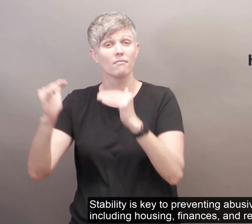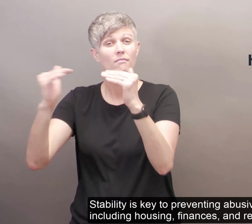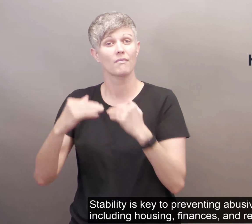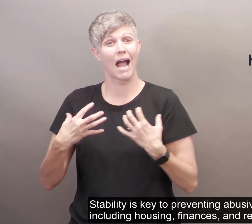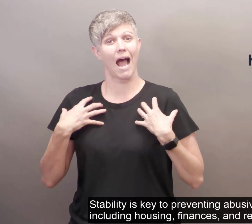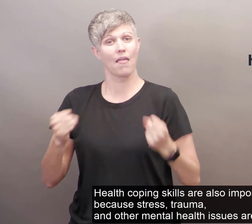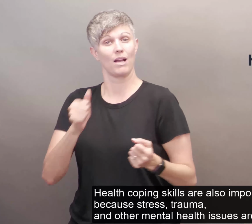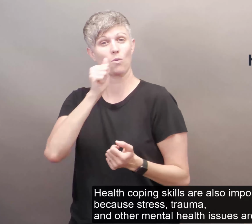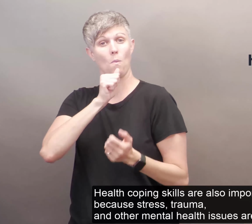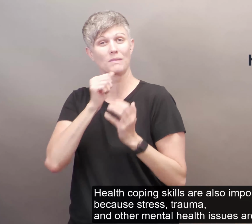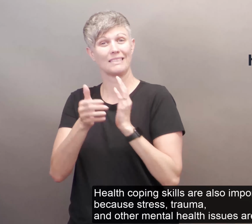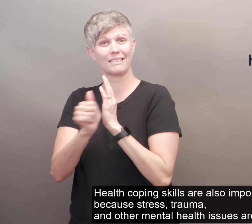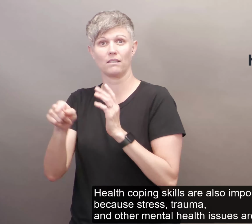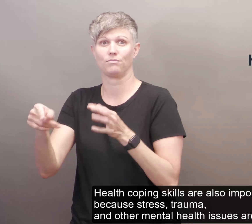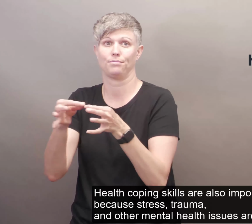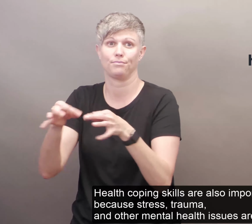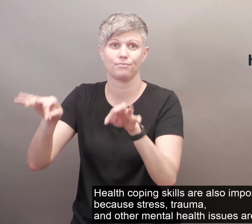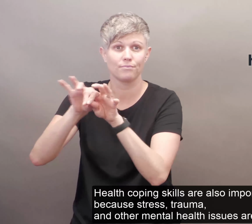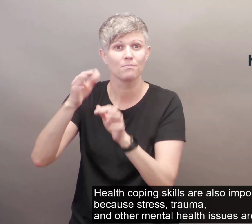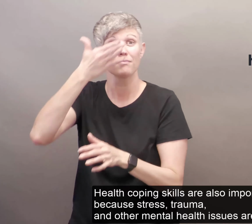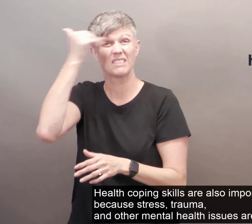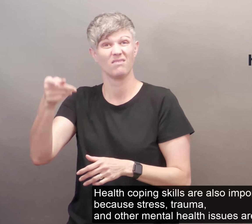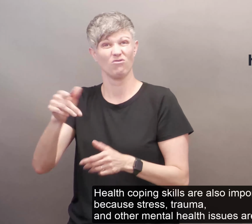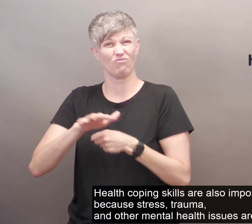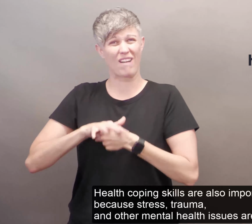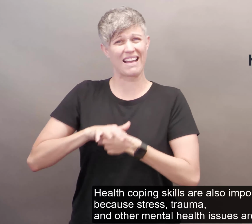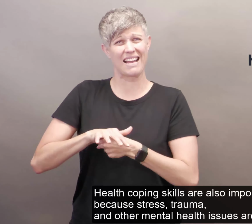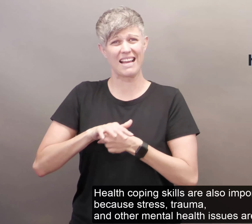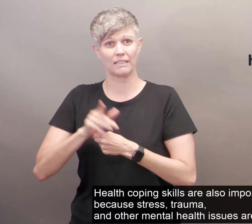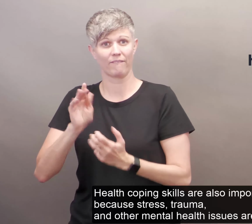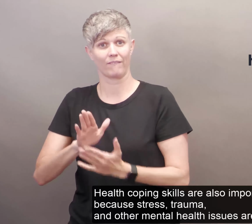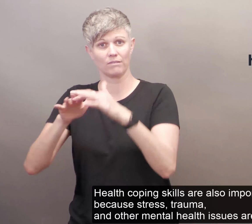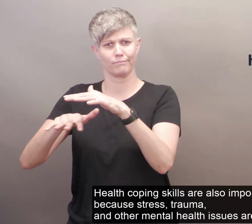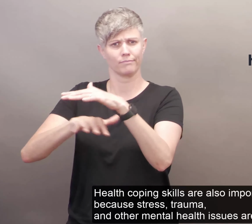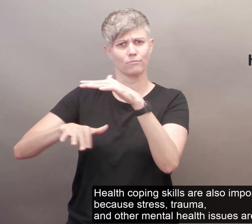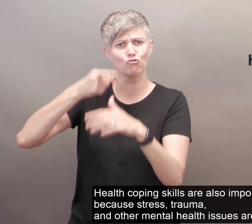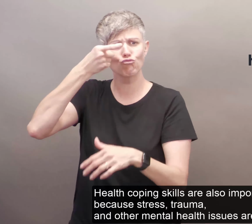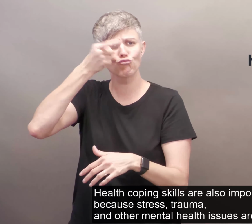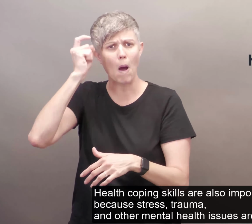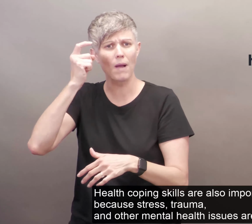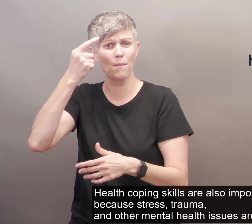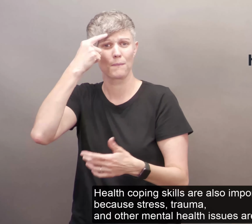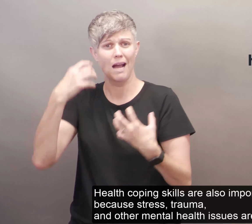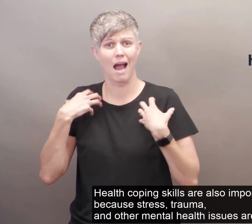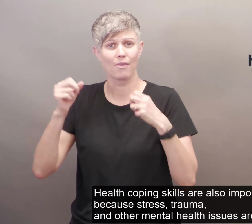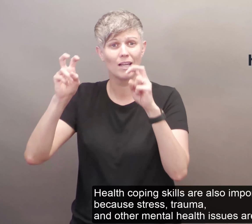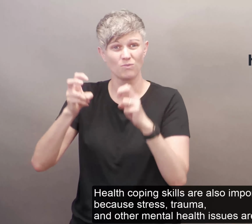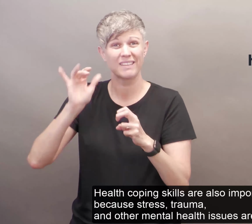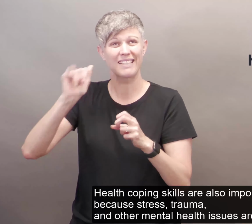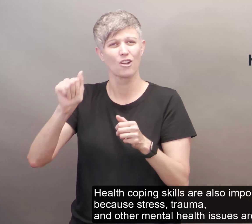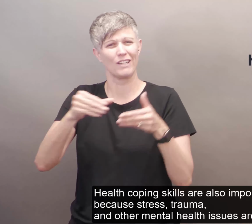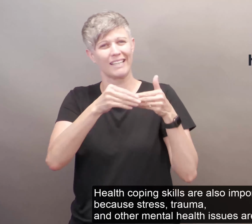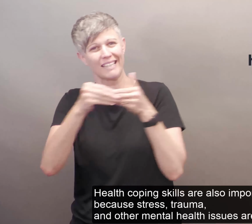relationships. Health coping skills are also important because stress, trauma, or other mental health issues are all risks